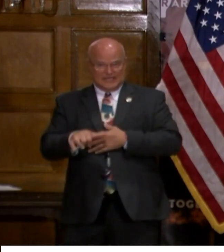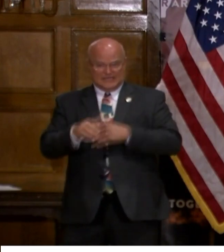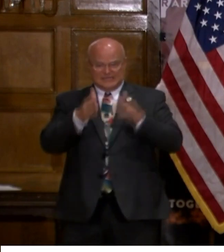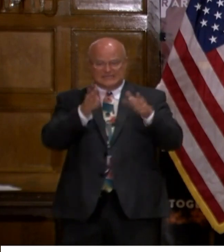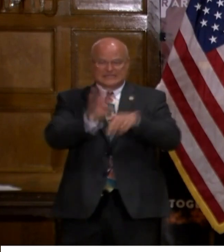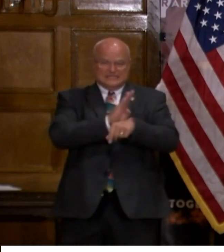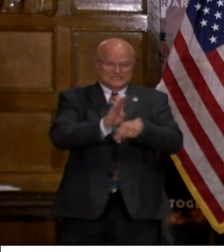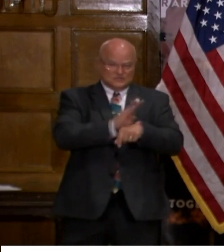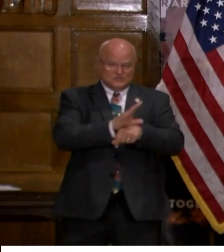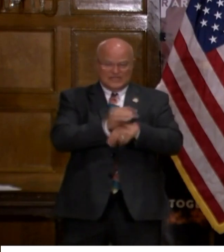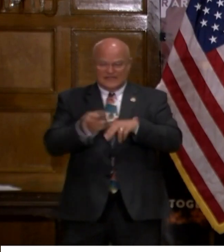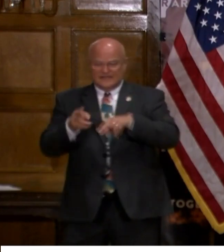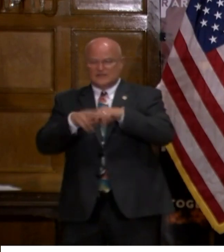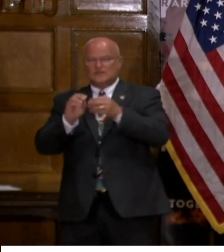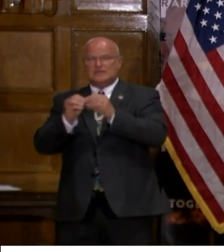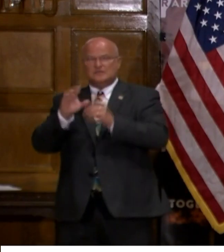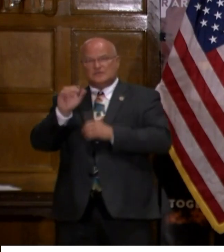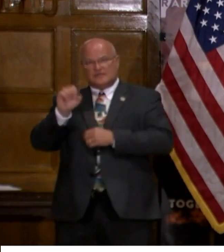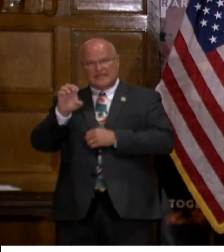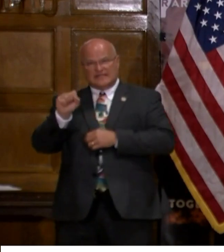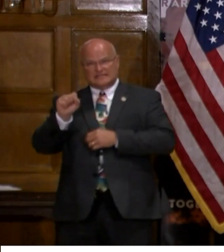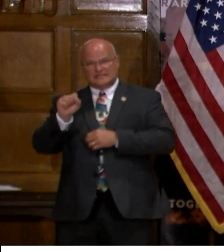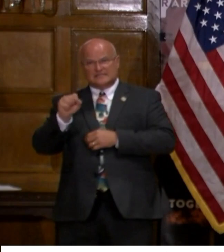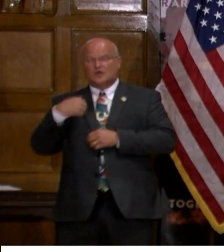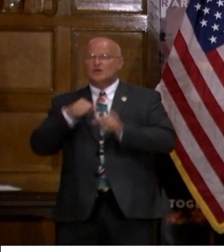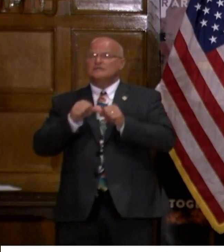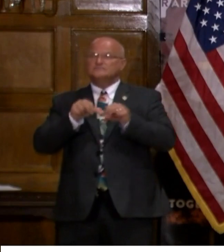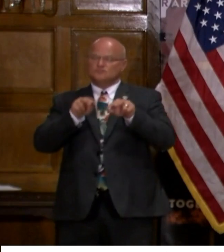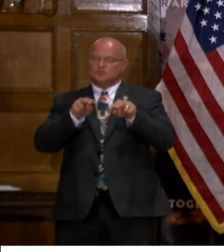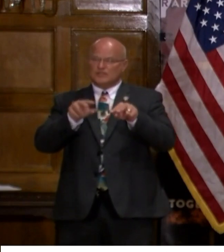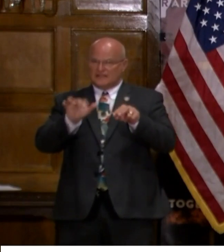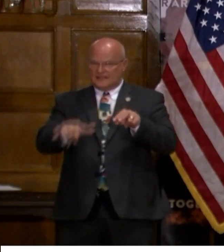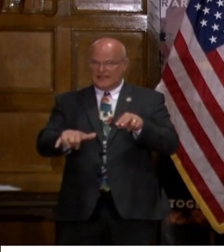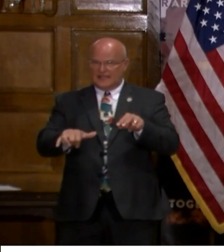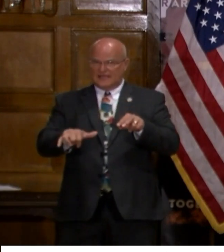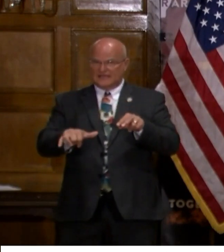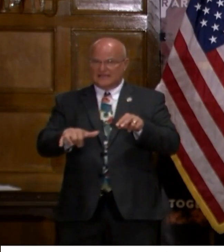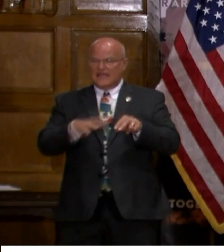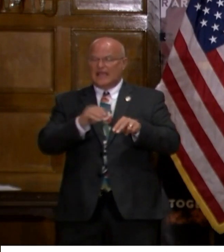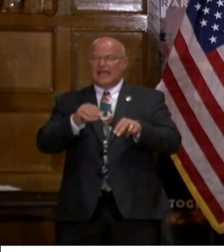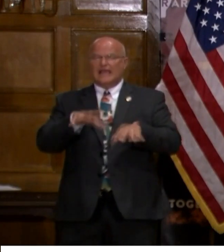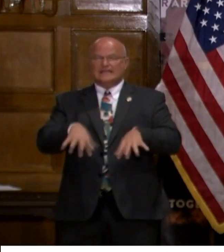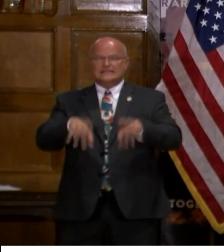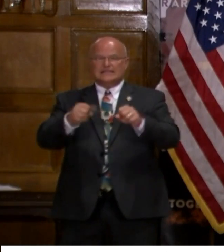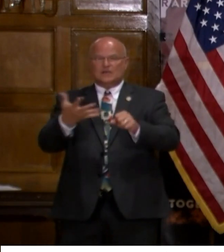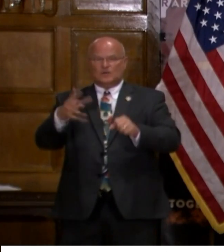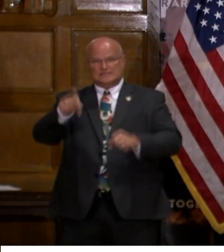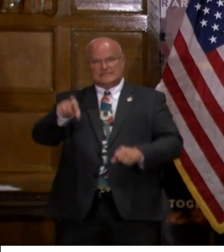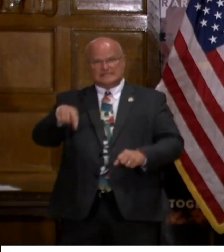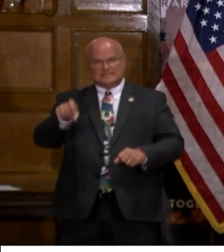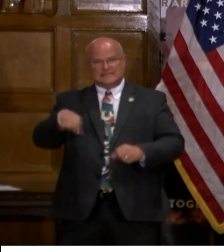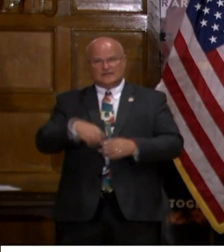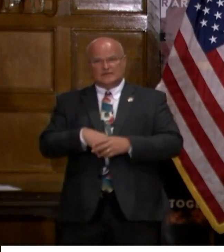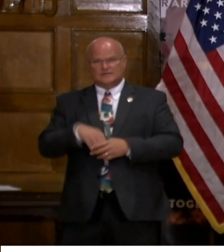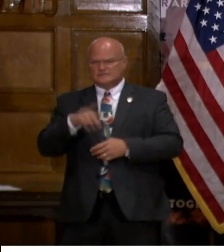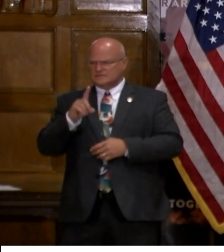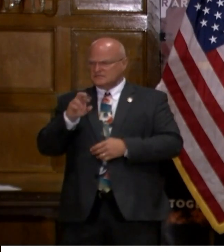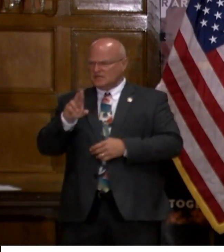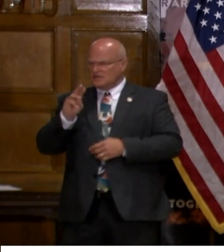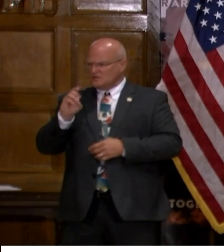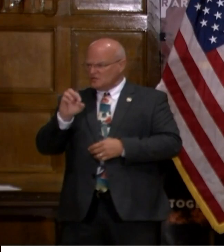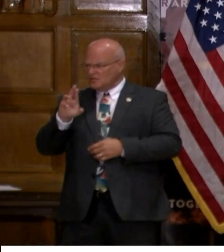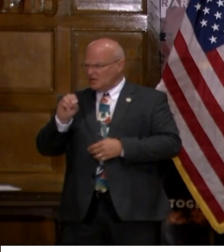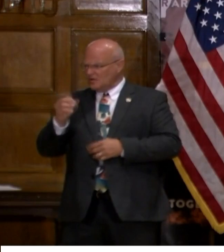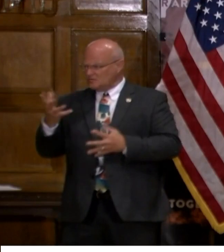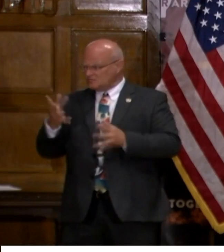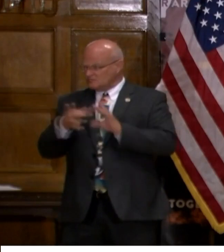the industry and the increased number of cases. So we'll continue to look at that and take the steps that we need to take. And Dr. Romero, if you want